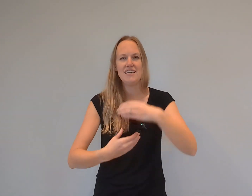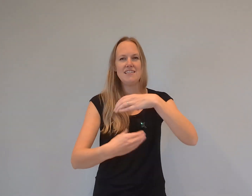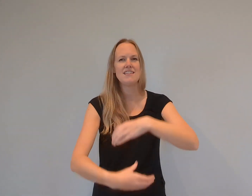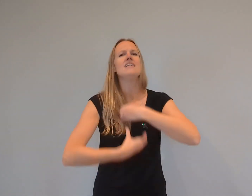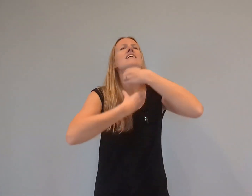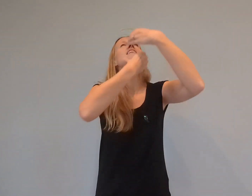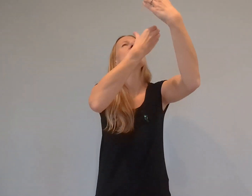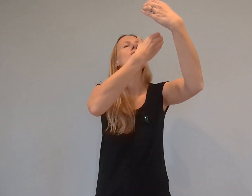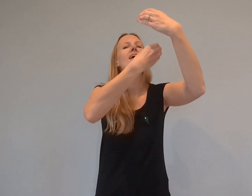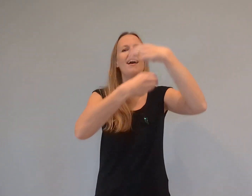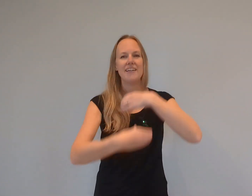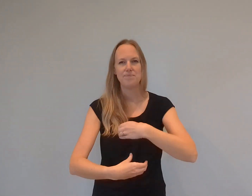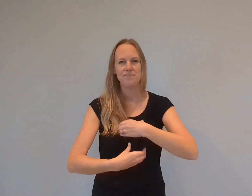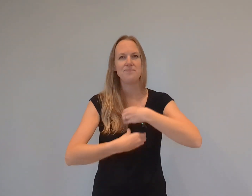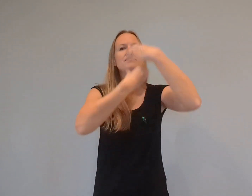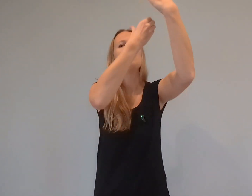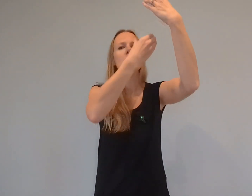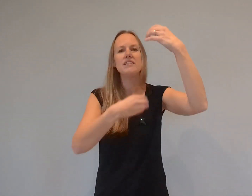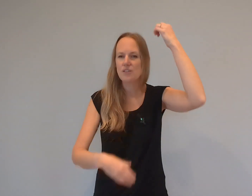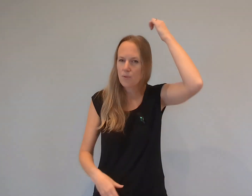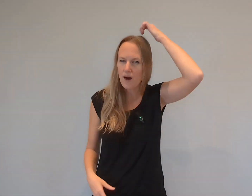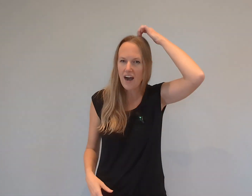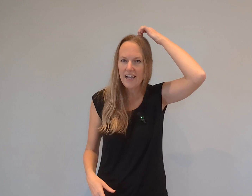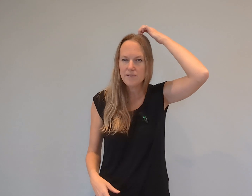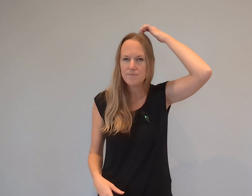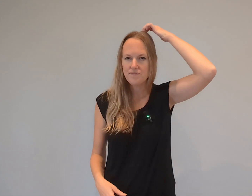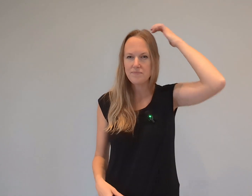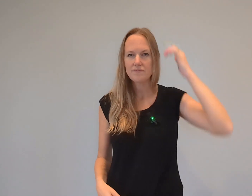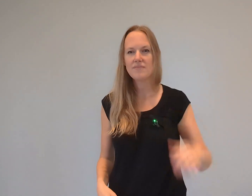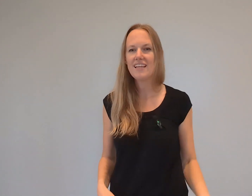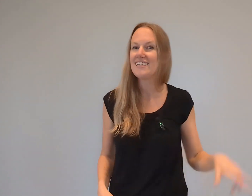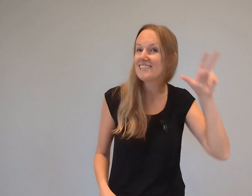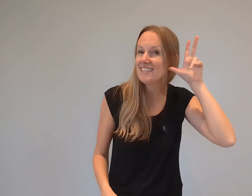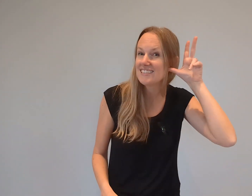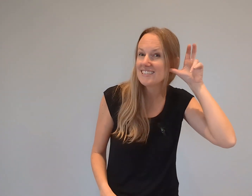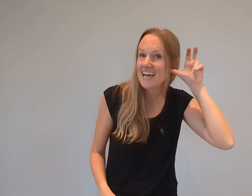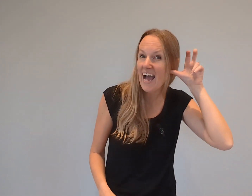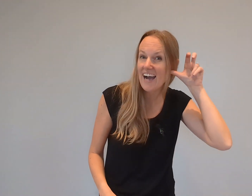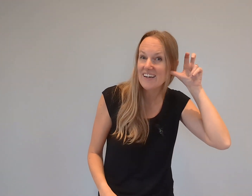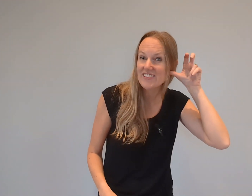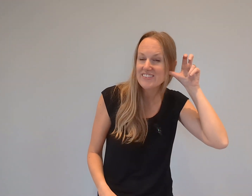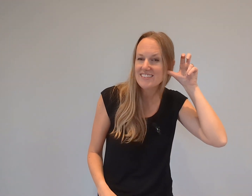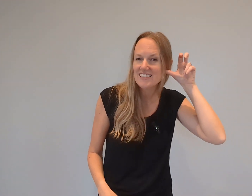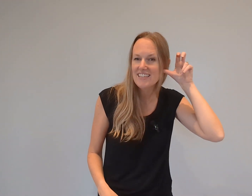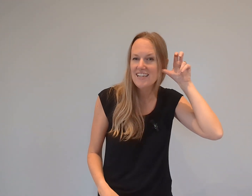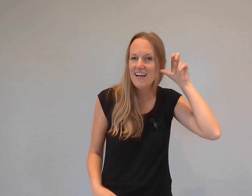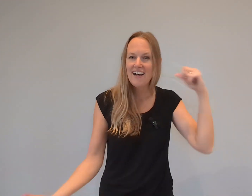C's, cry. Baby's cry is the sound